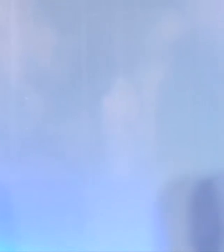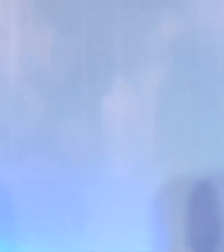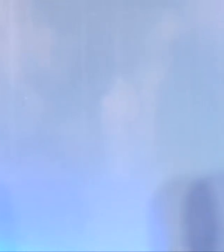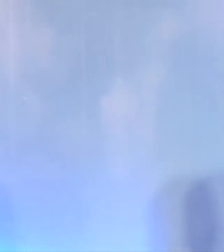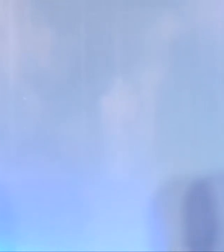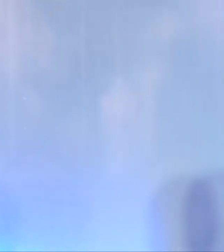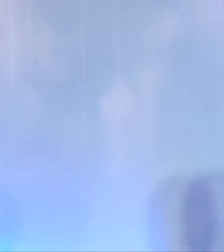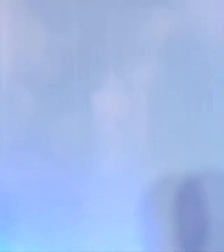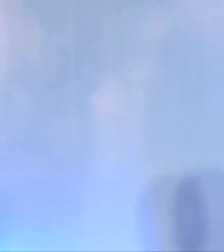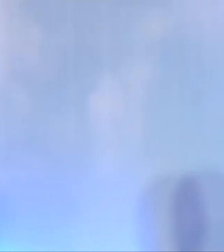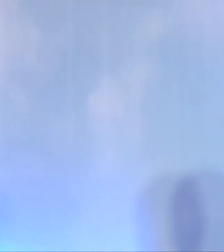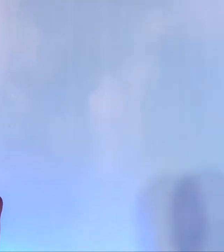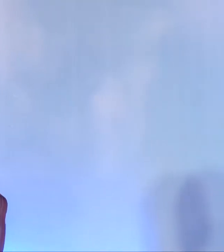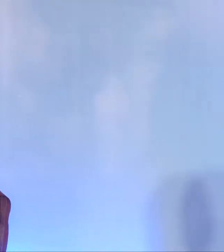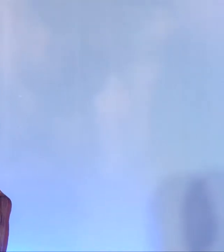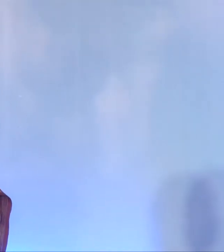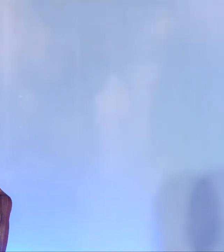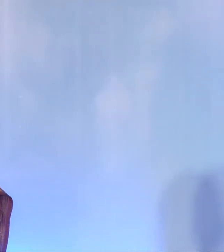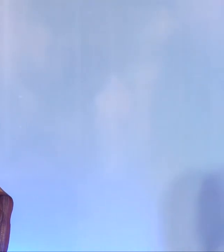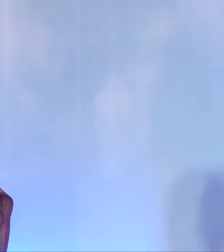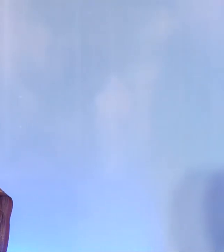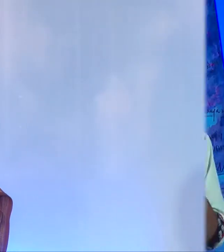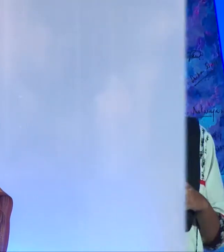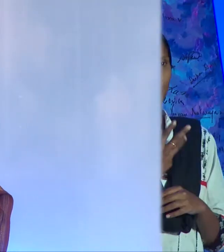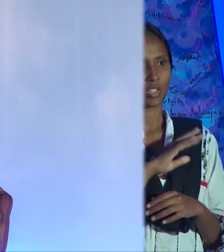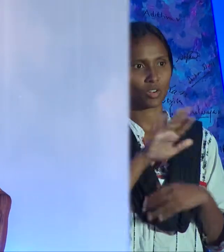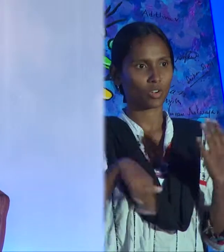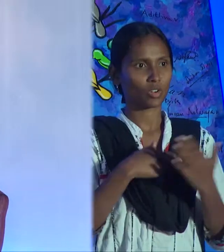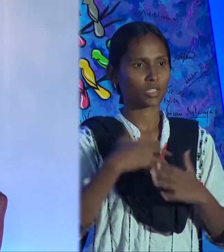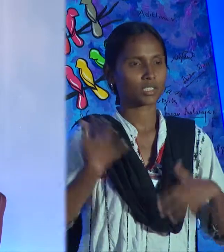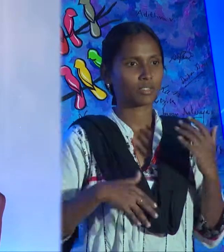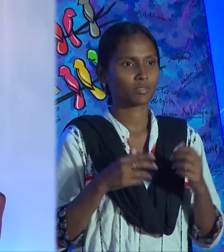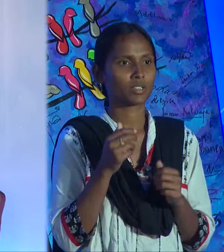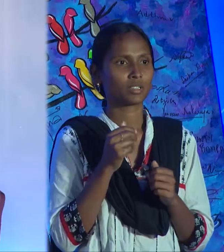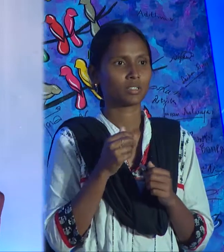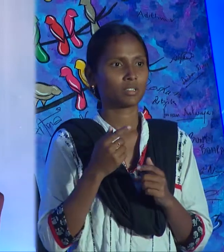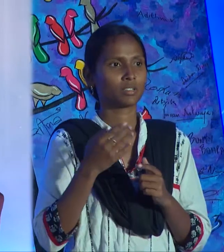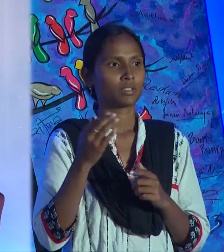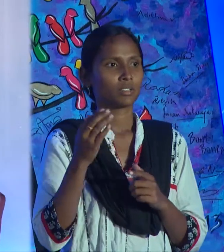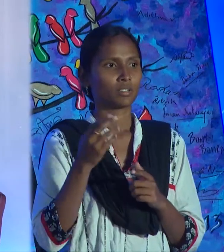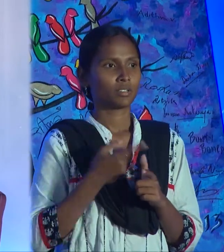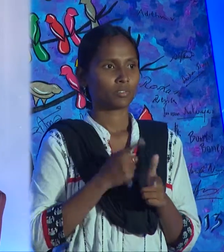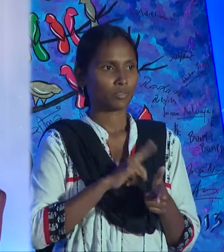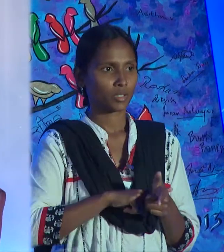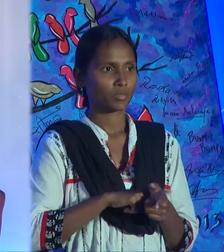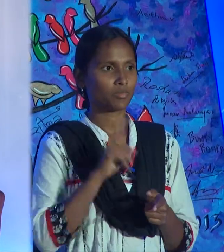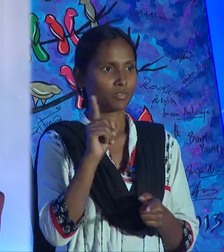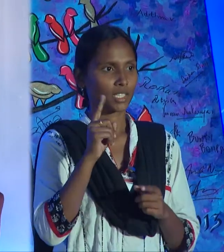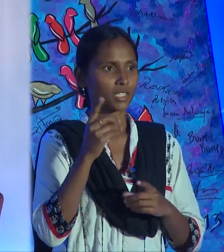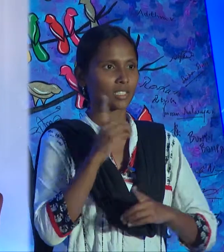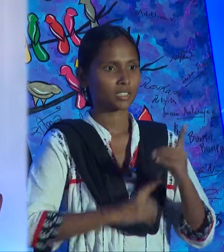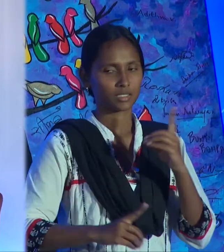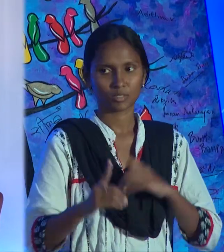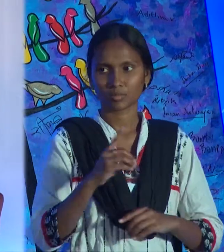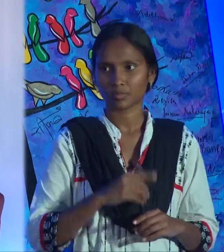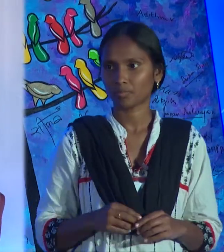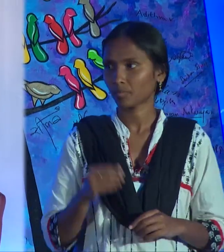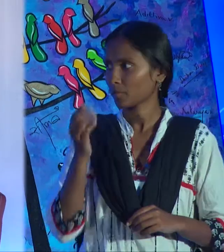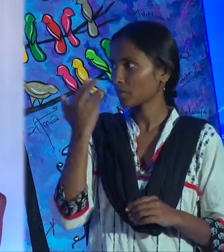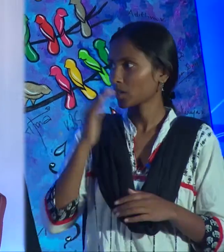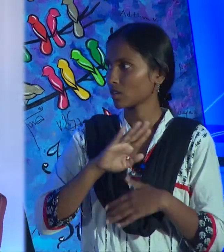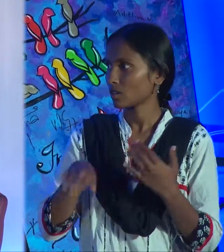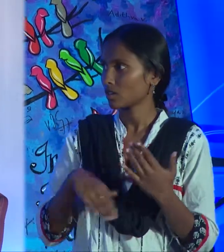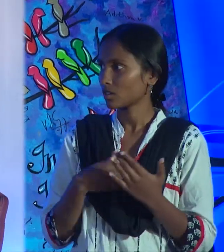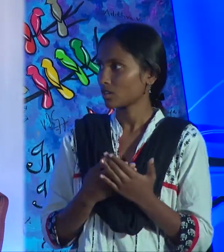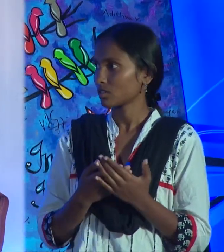me, we all suffer from one disability, and that the disability of the mind. Because a lot of times